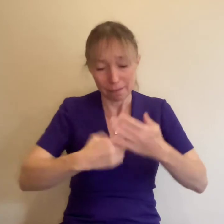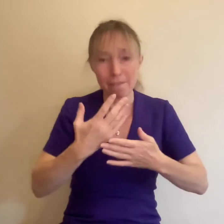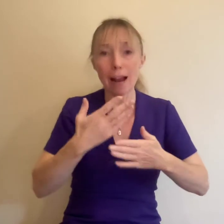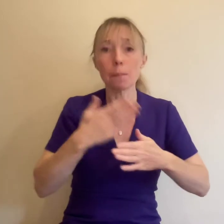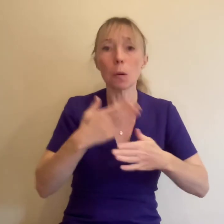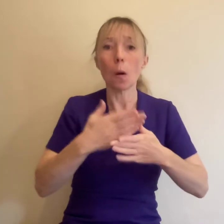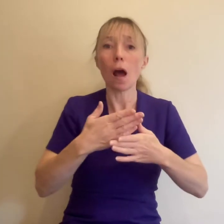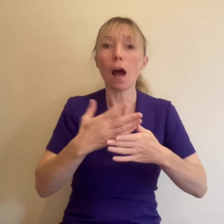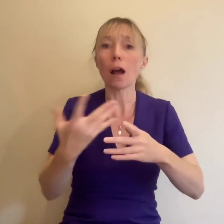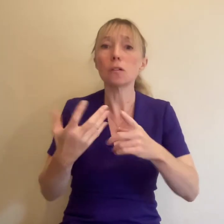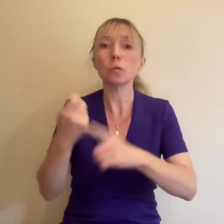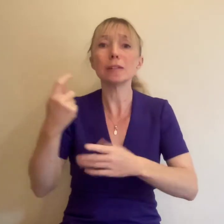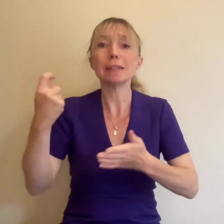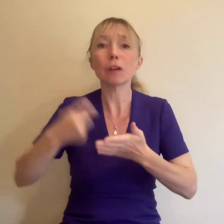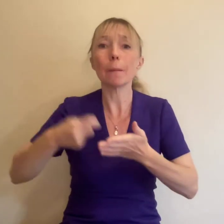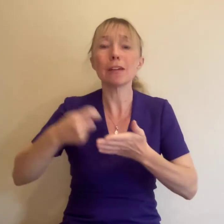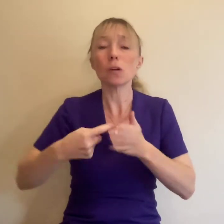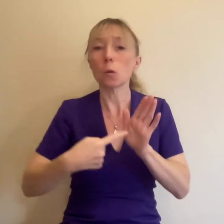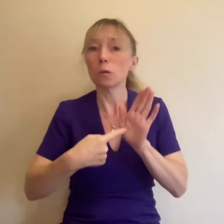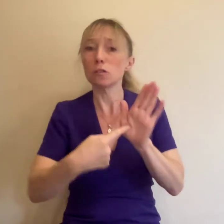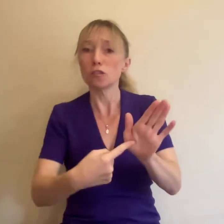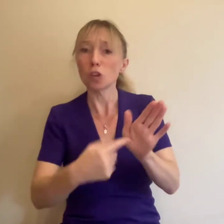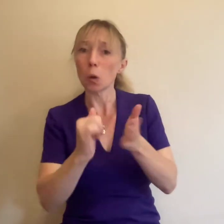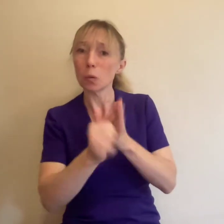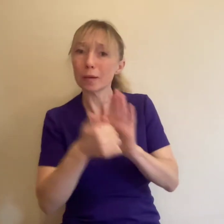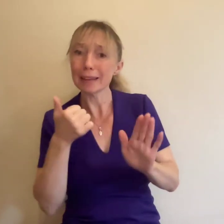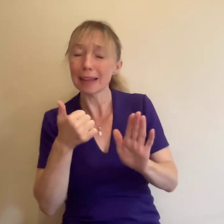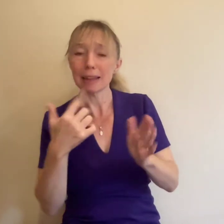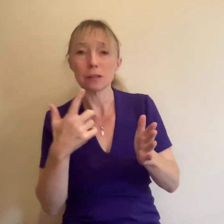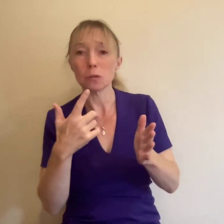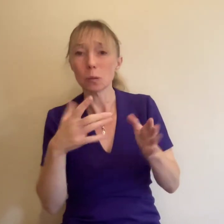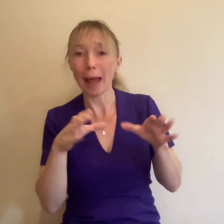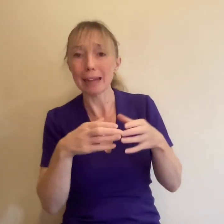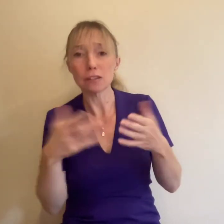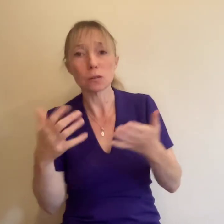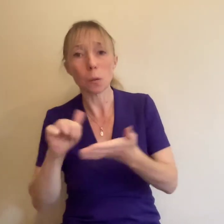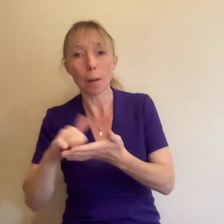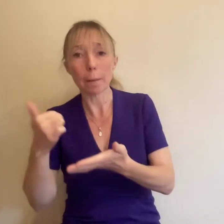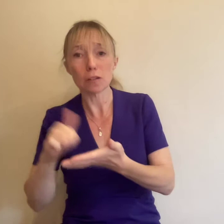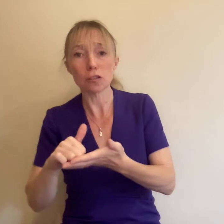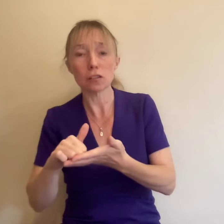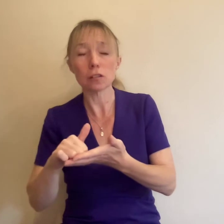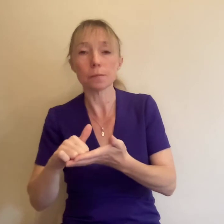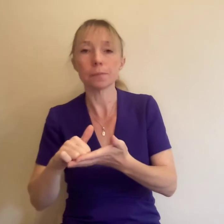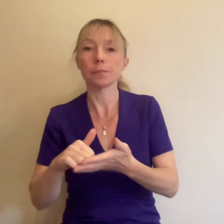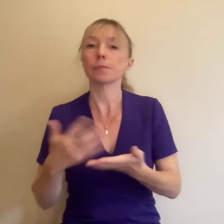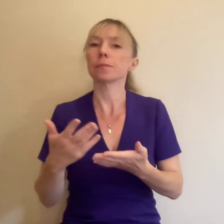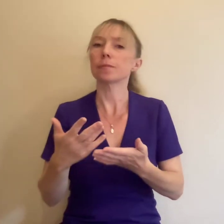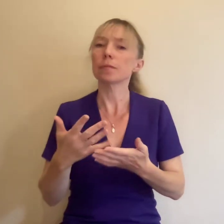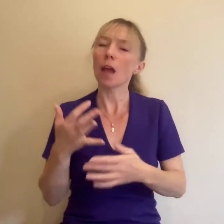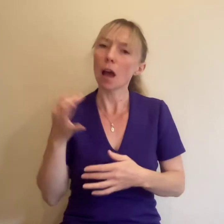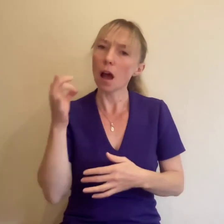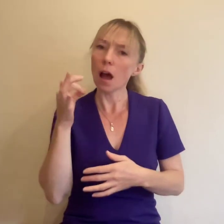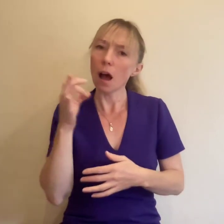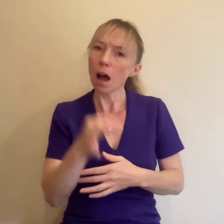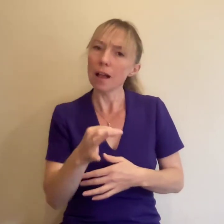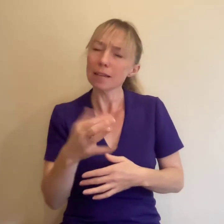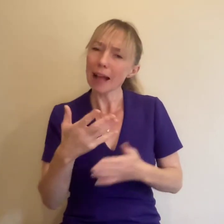your talent to agents and publishers. How long have the bursaries been running for? This is the